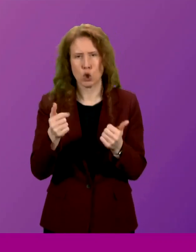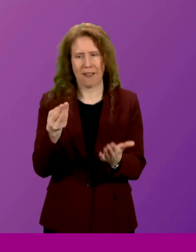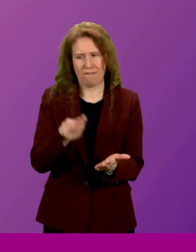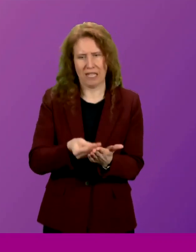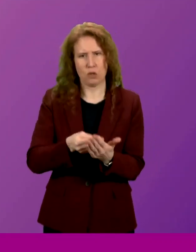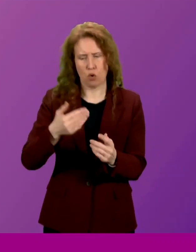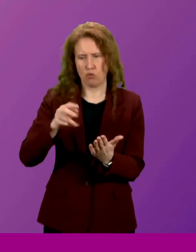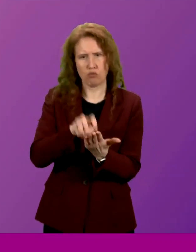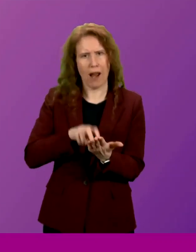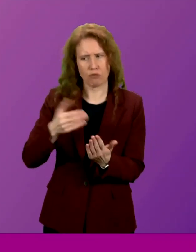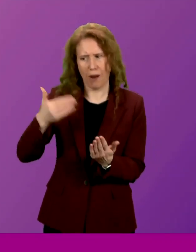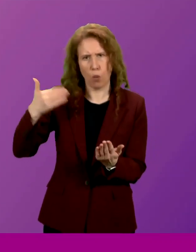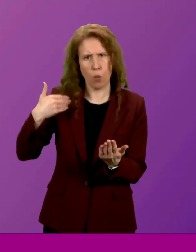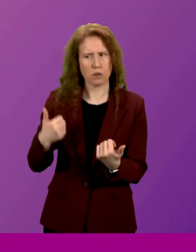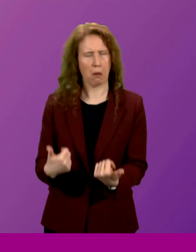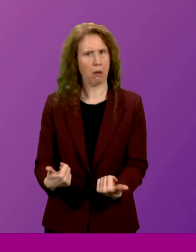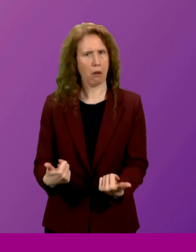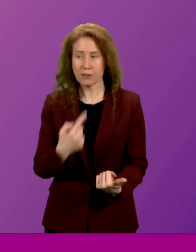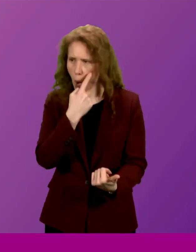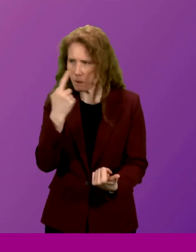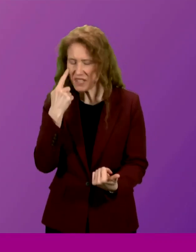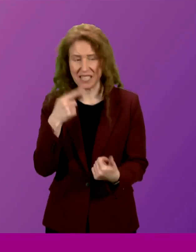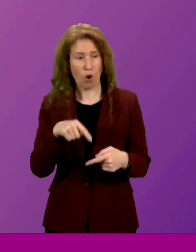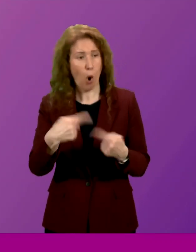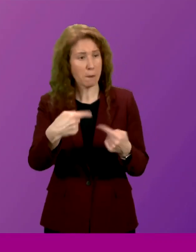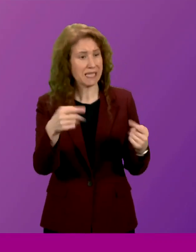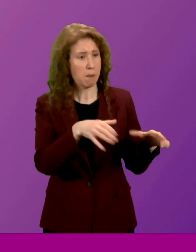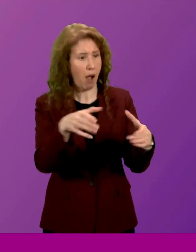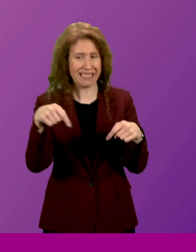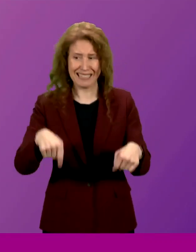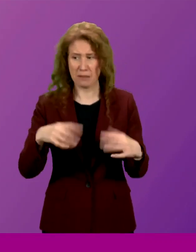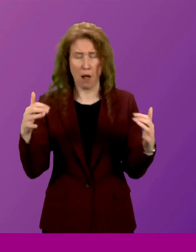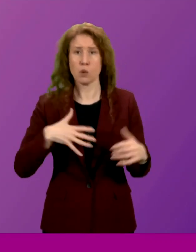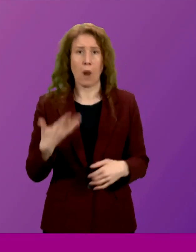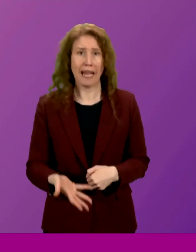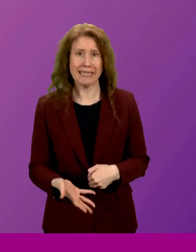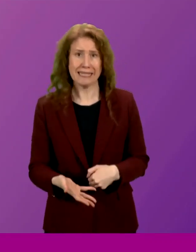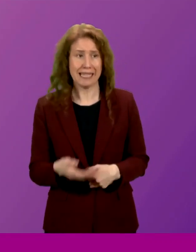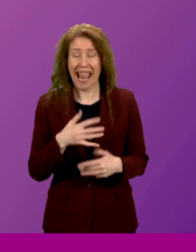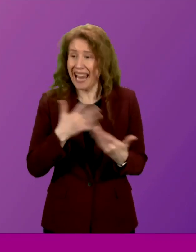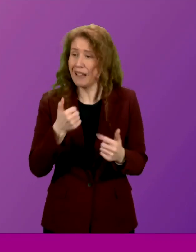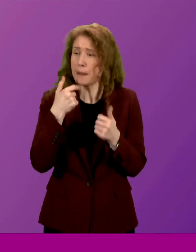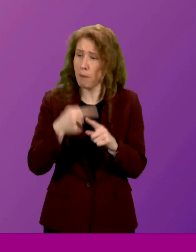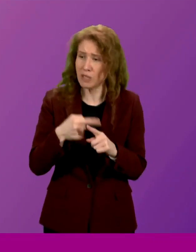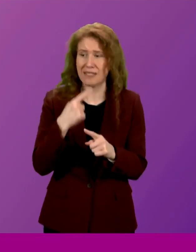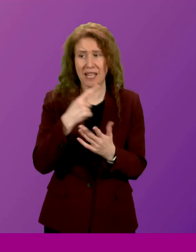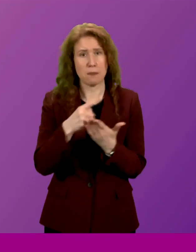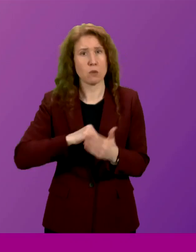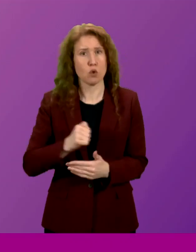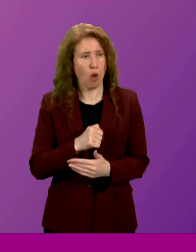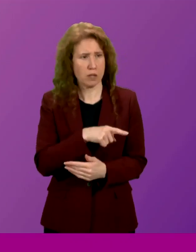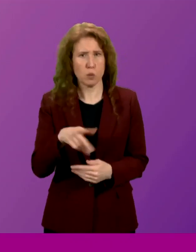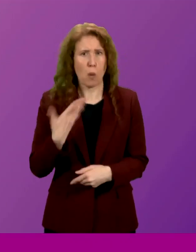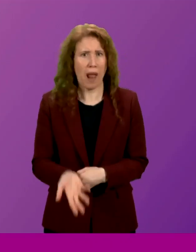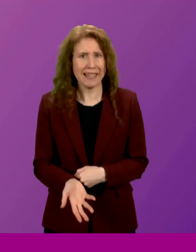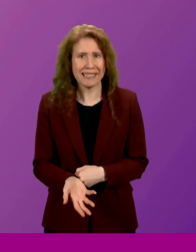track record. It's pretty obvious that the opposition in this Parliament cannot cope when there's anything good said about Scotland